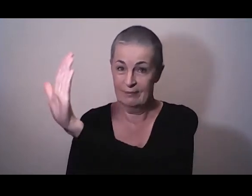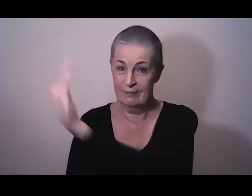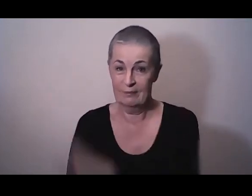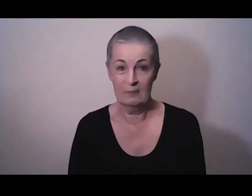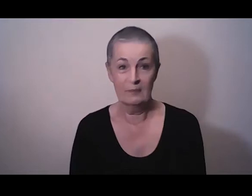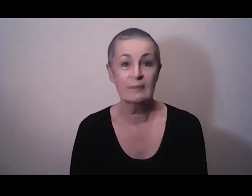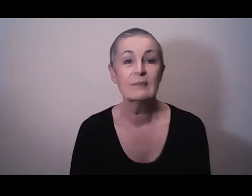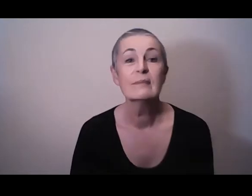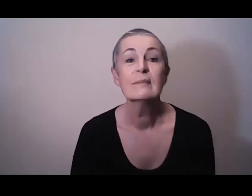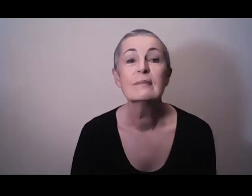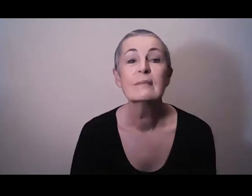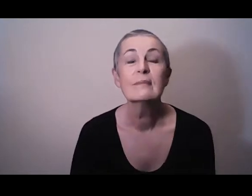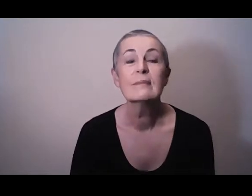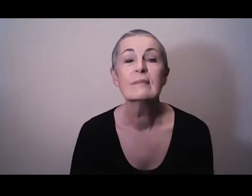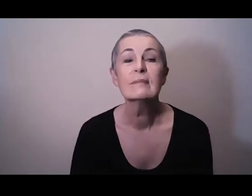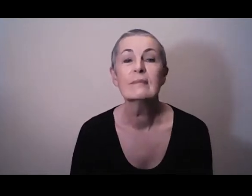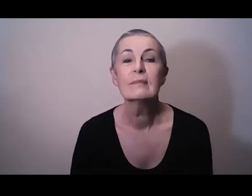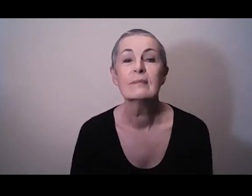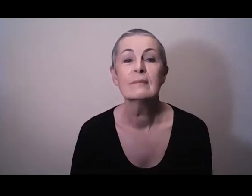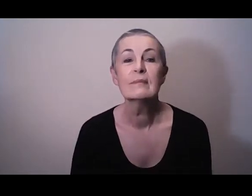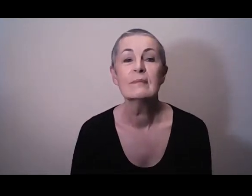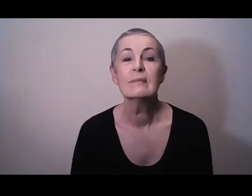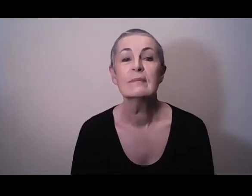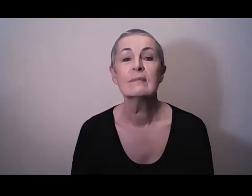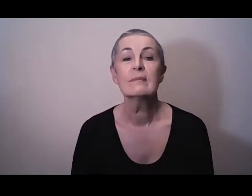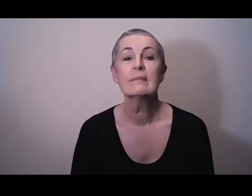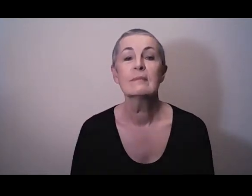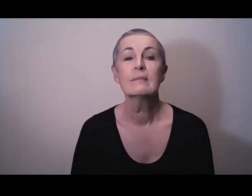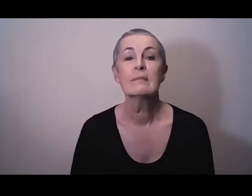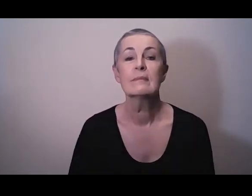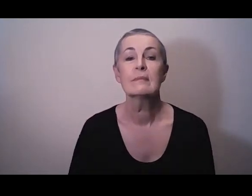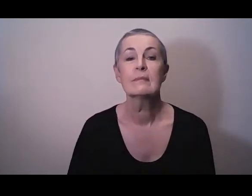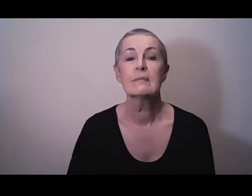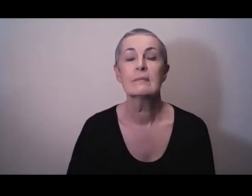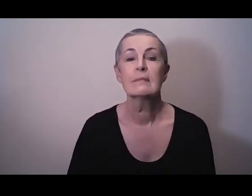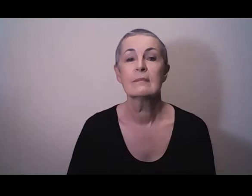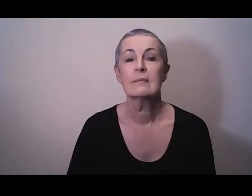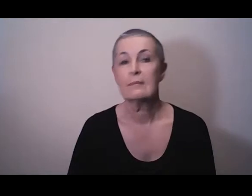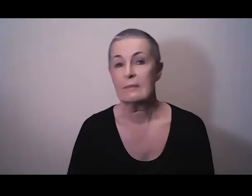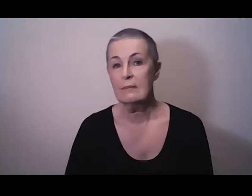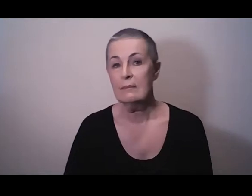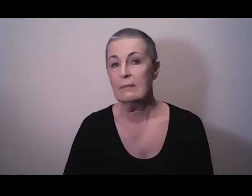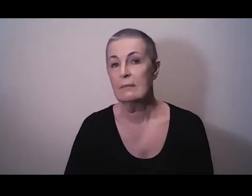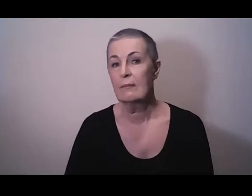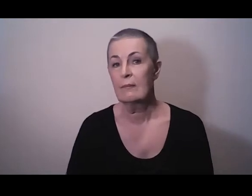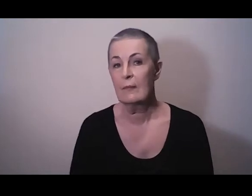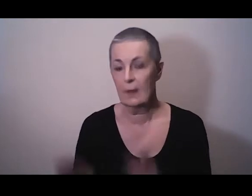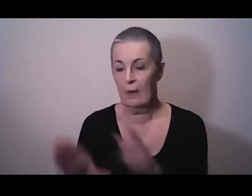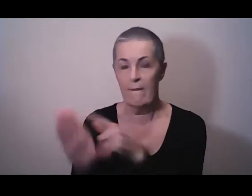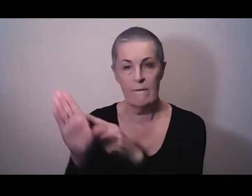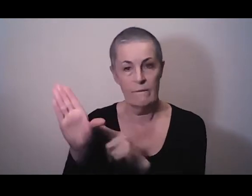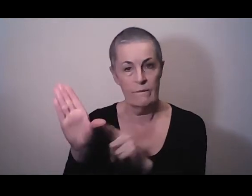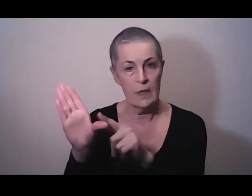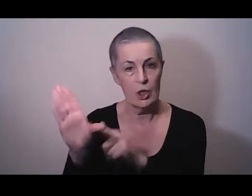So now that one goes back down and the elbow presses back, whereas this hand, the V shape points towards